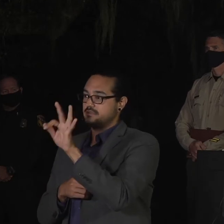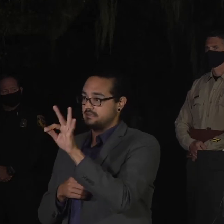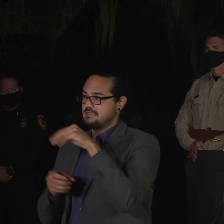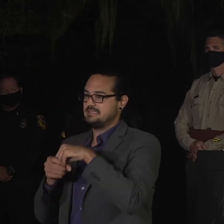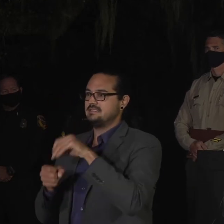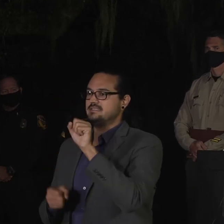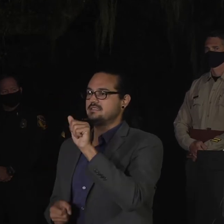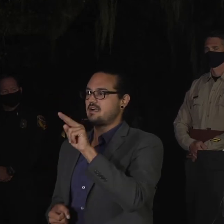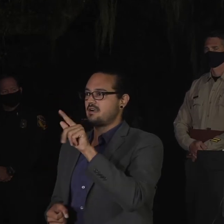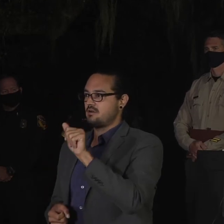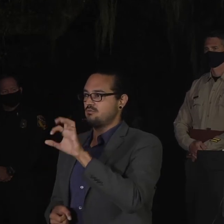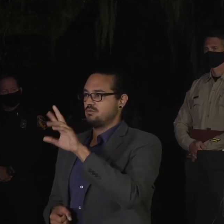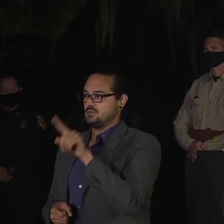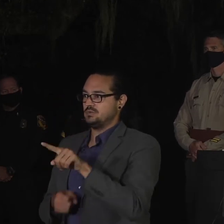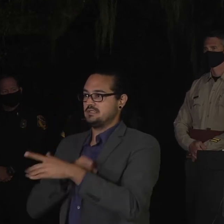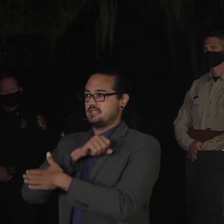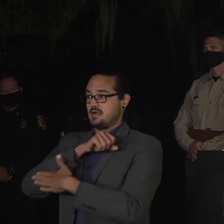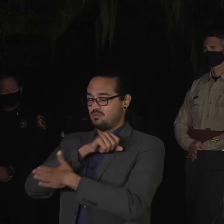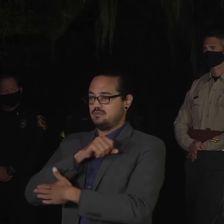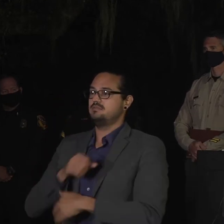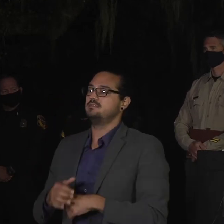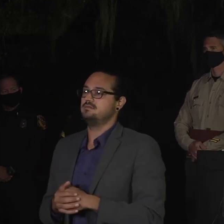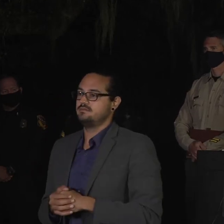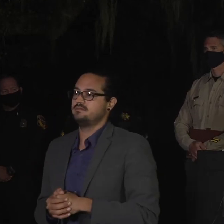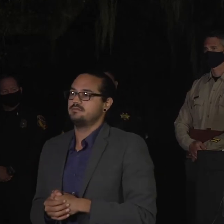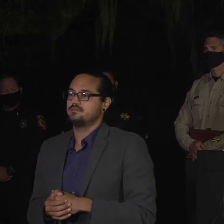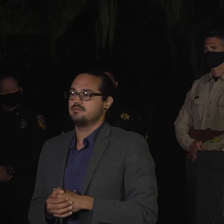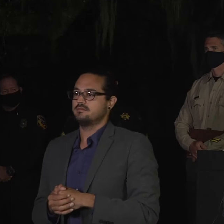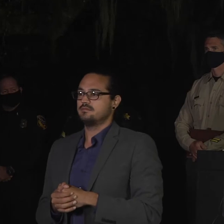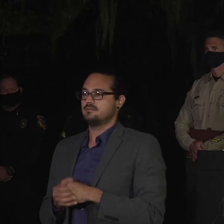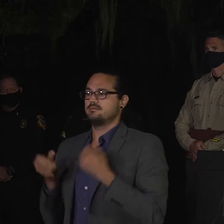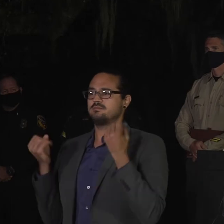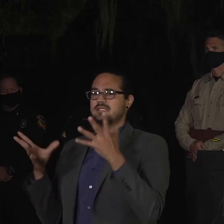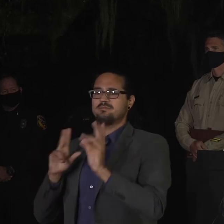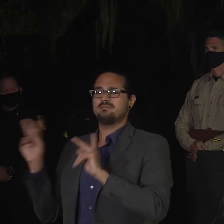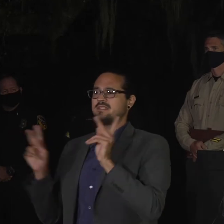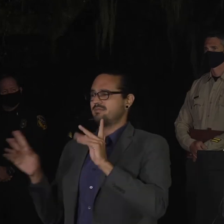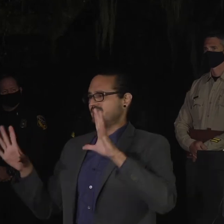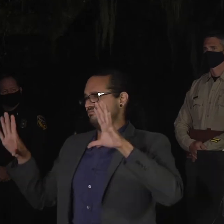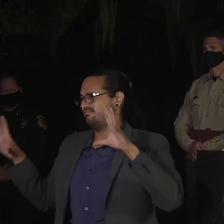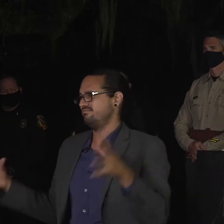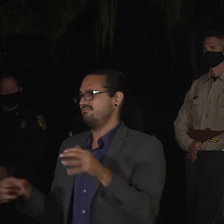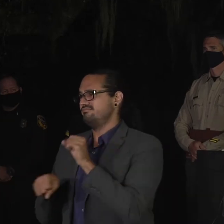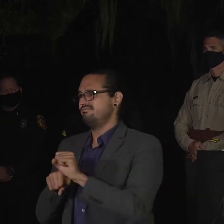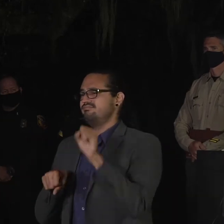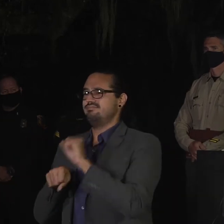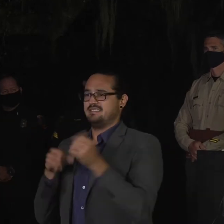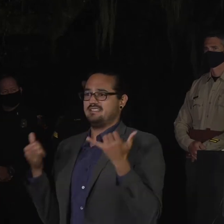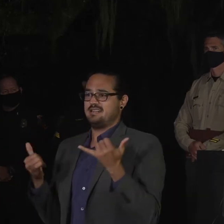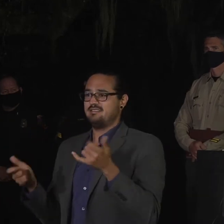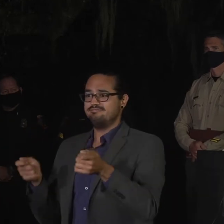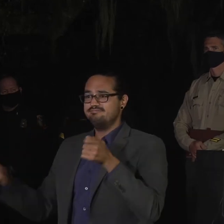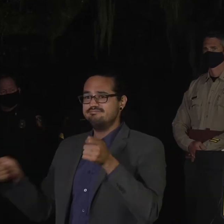incident. With that, I'll pass it over to IMT-3 Operations Section Chief Mark Brunton for an operations update.